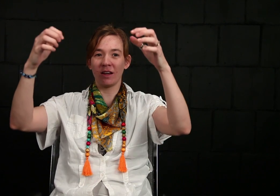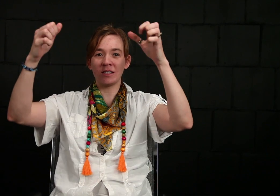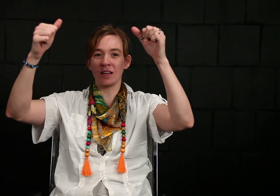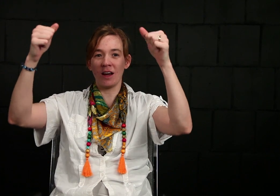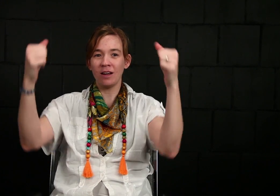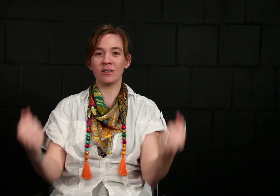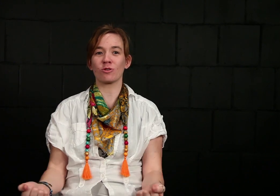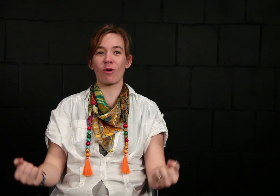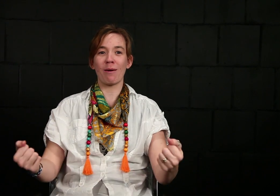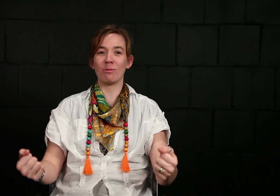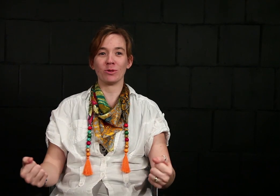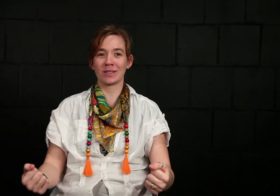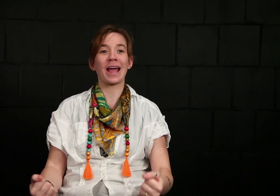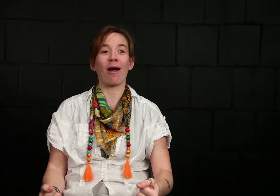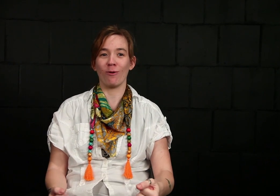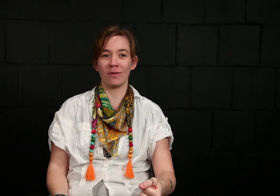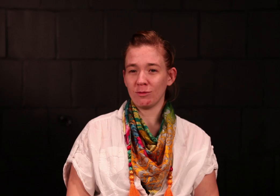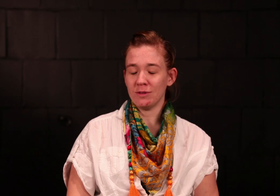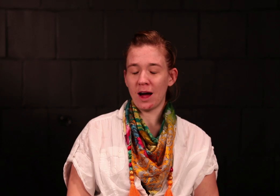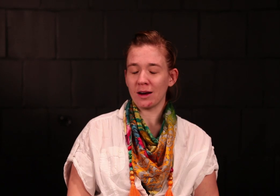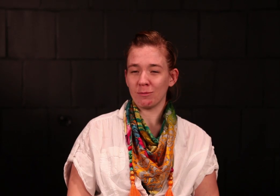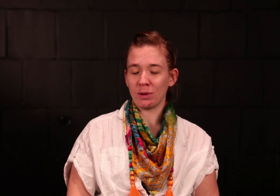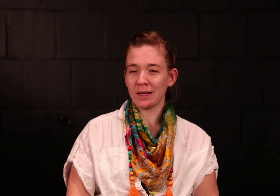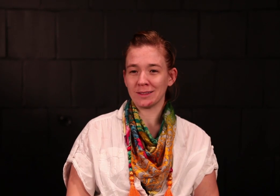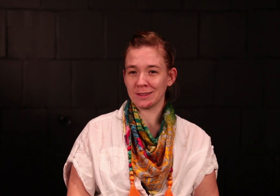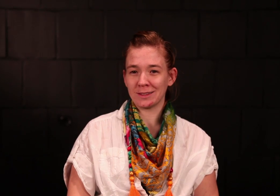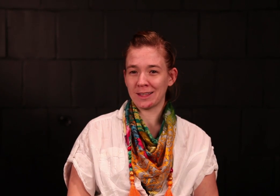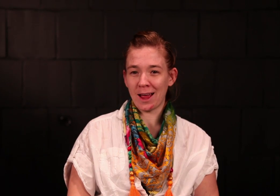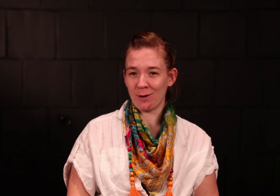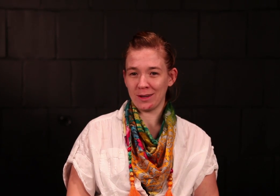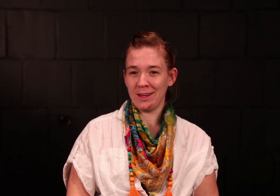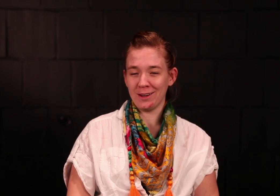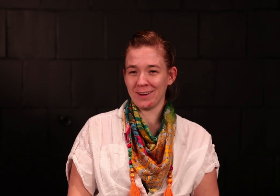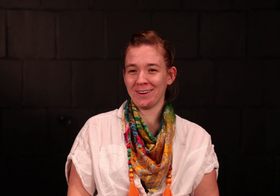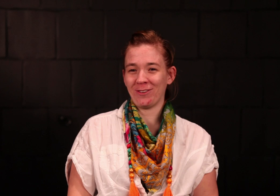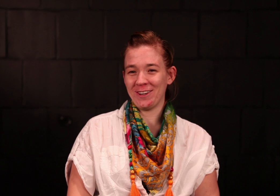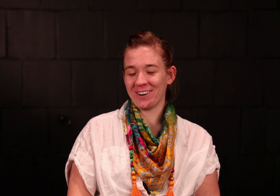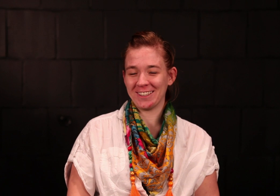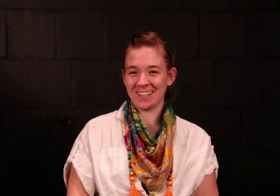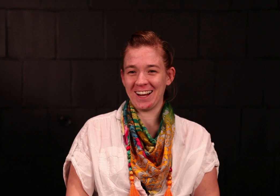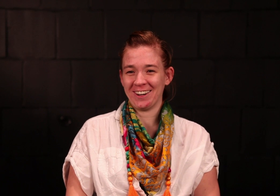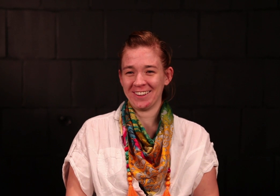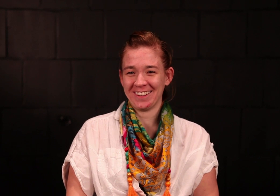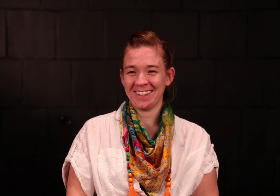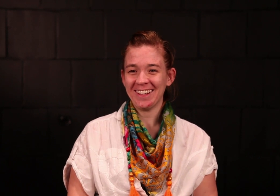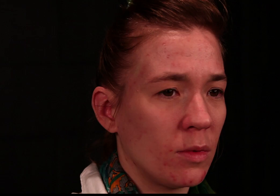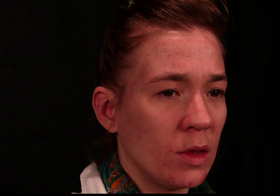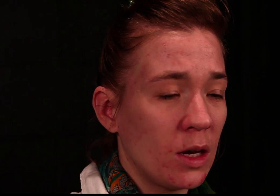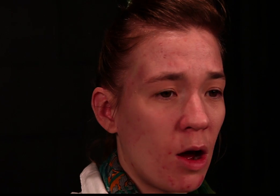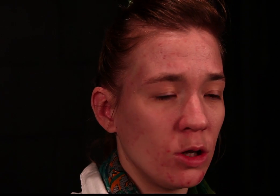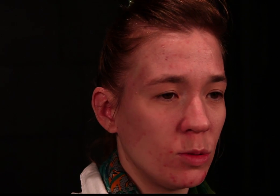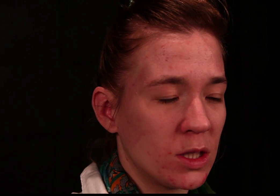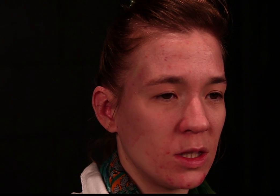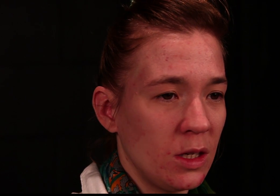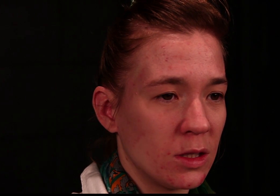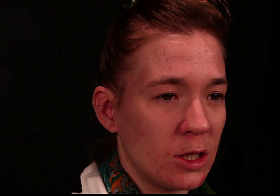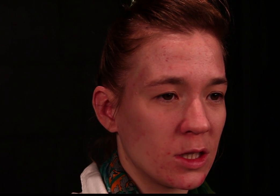it's an indescribable sound. Not a pleasant sound to hear when you're a child. Then all you would see is just